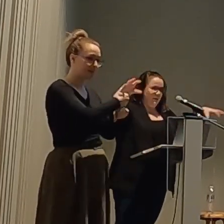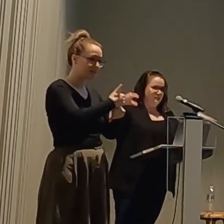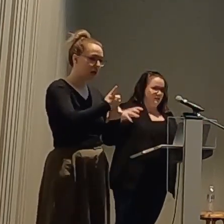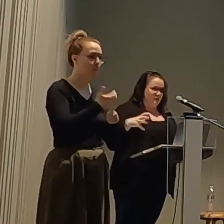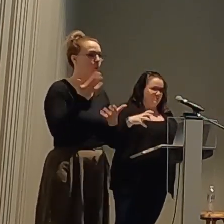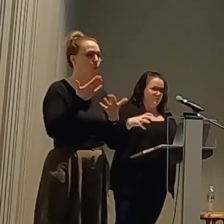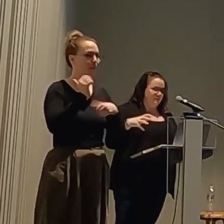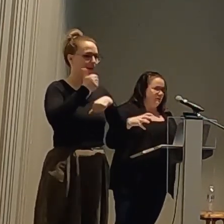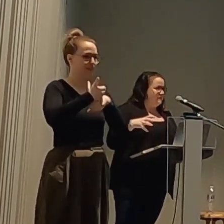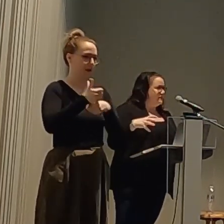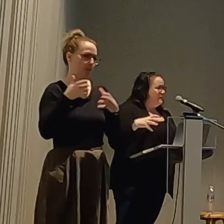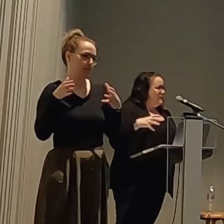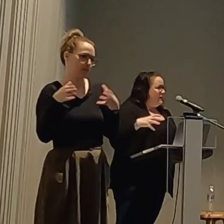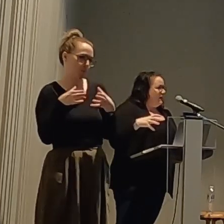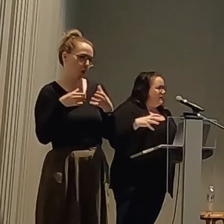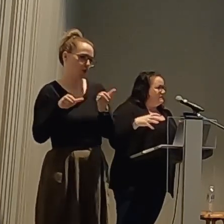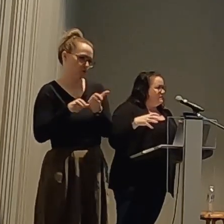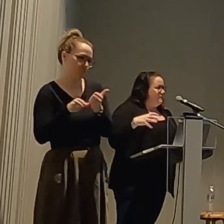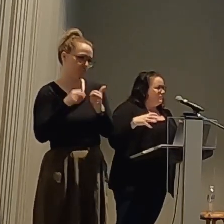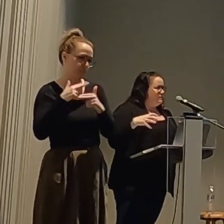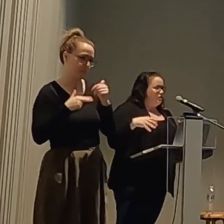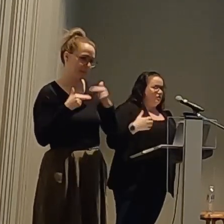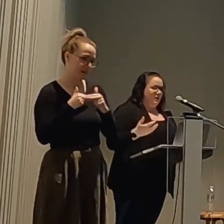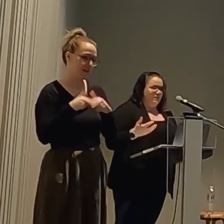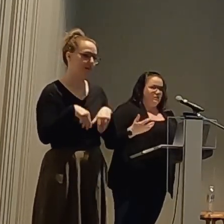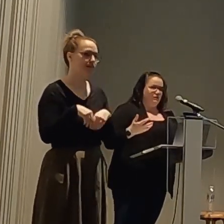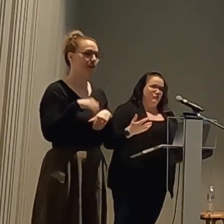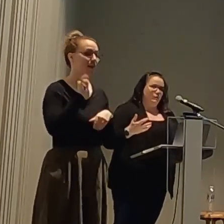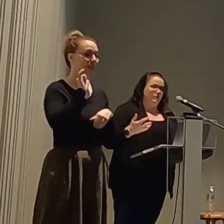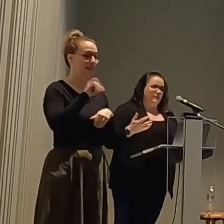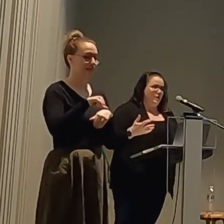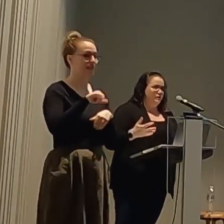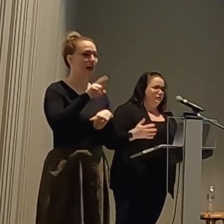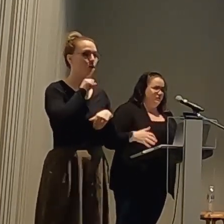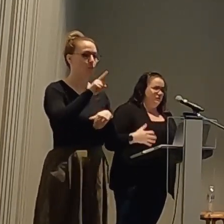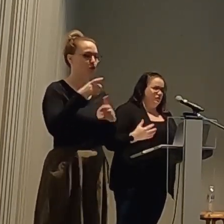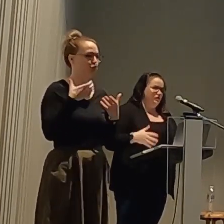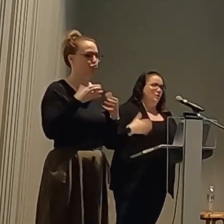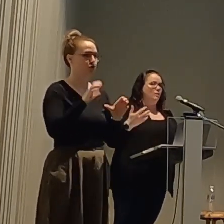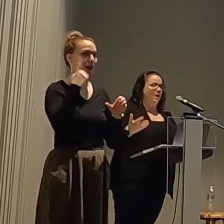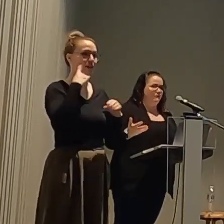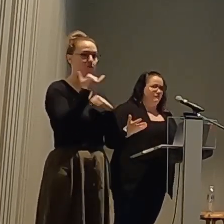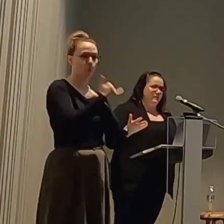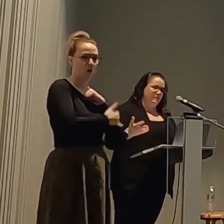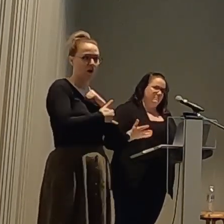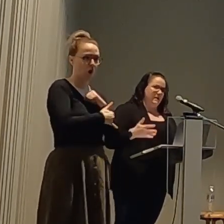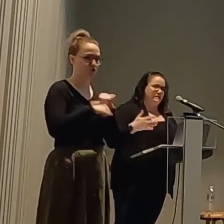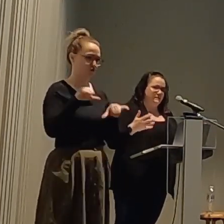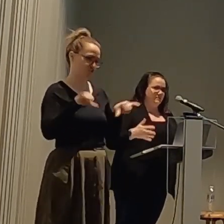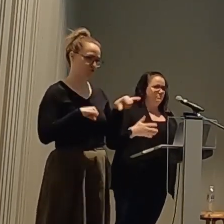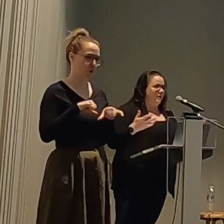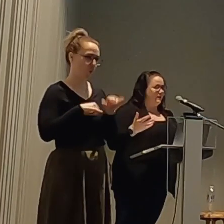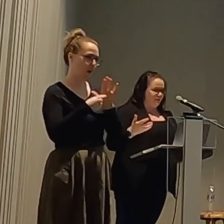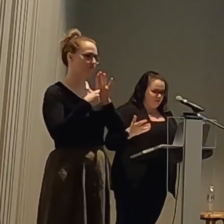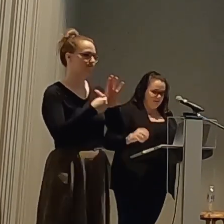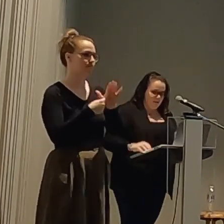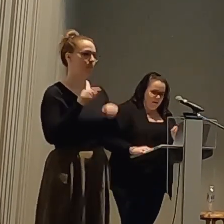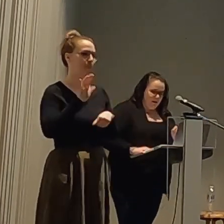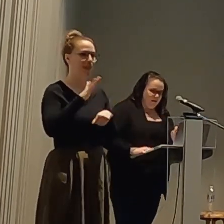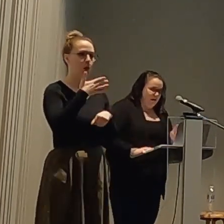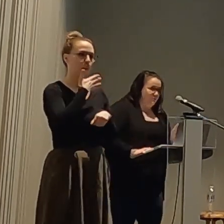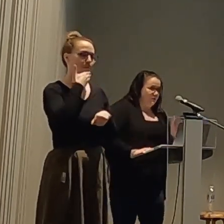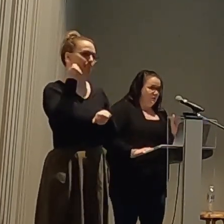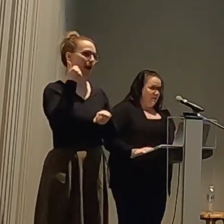smaller kind of ancillary buildings. And it was a chance for the country to show off their best and